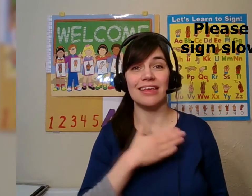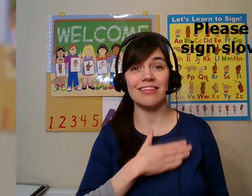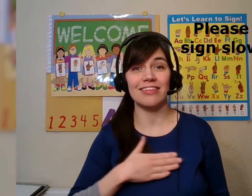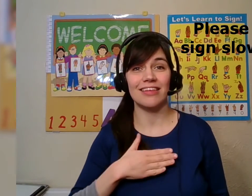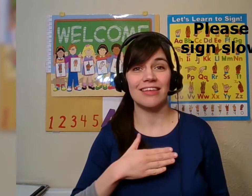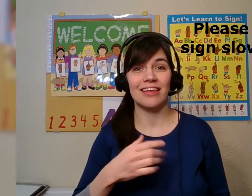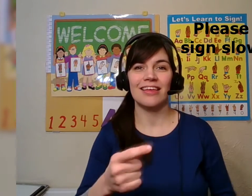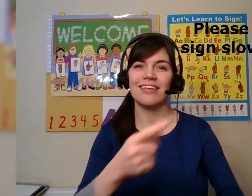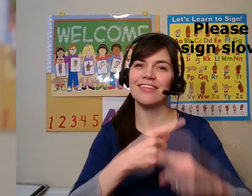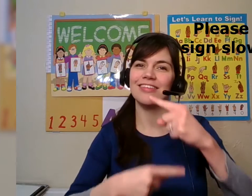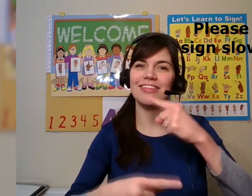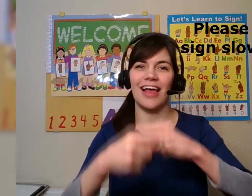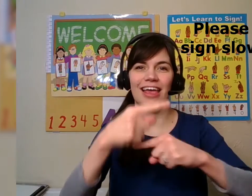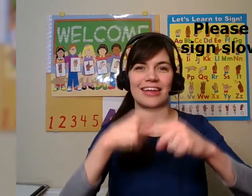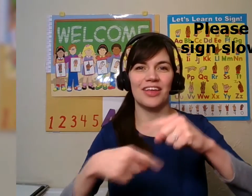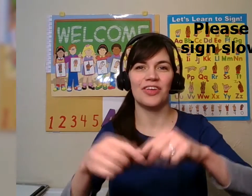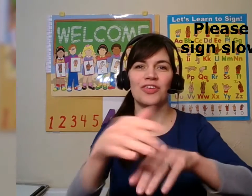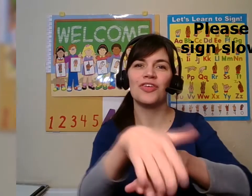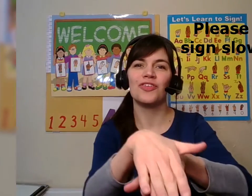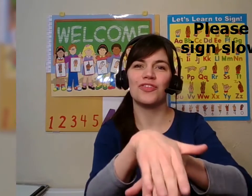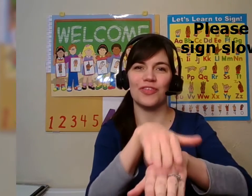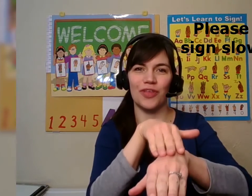Please sign slow.